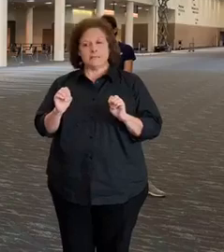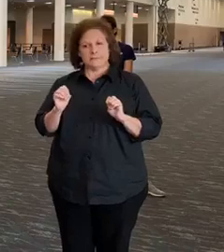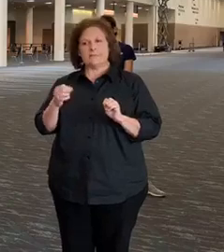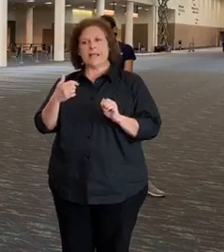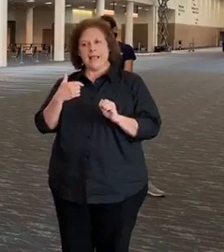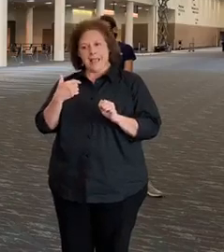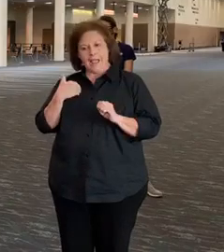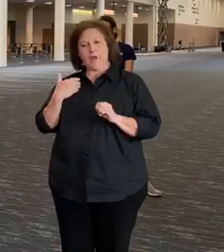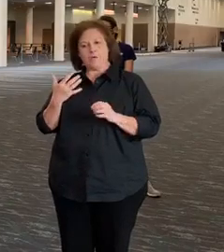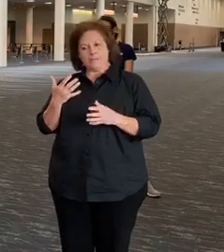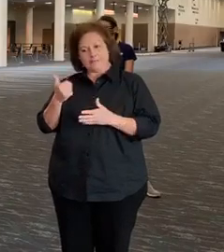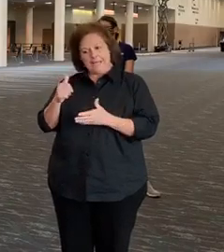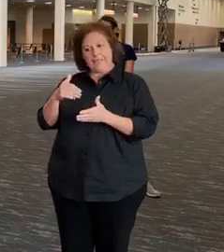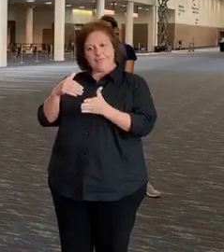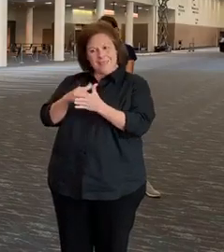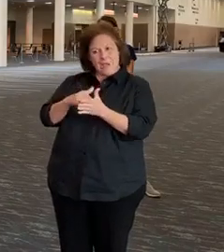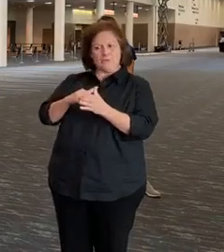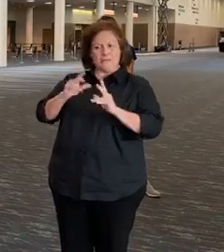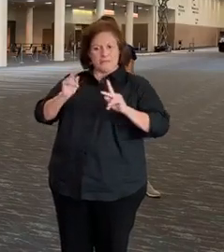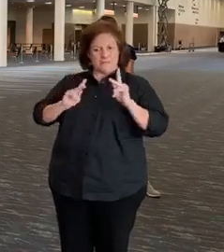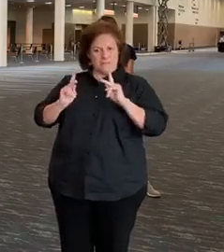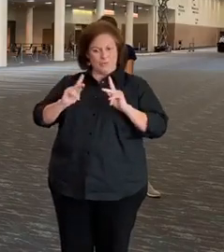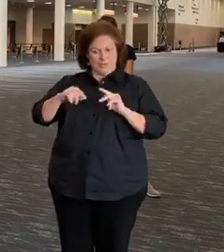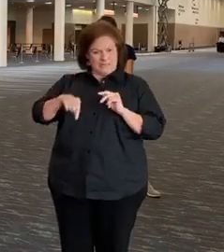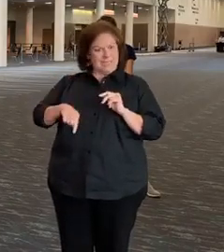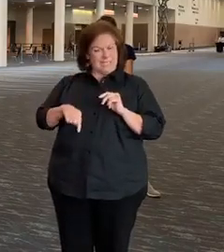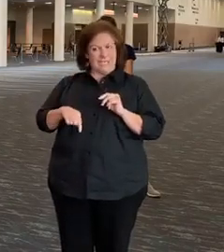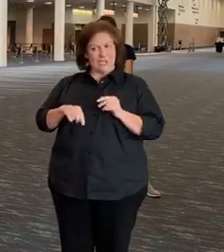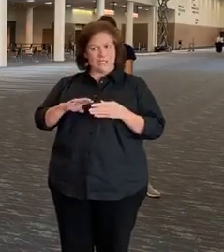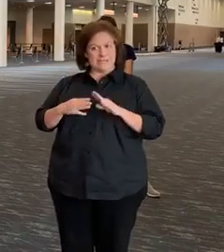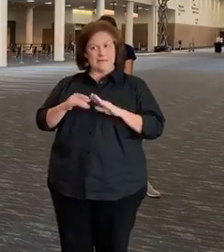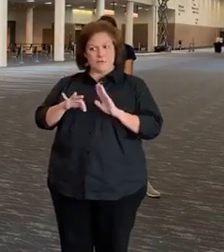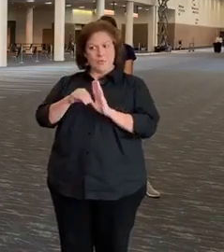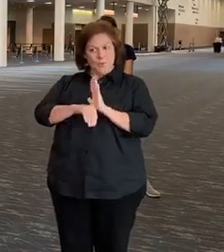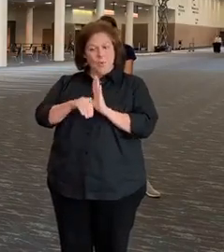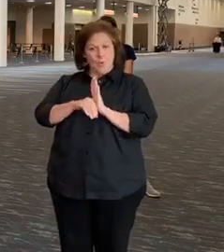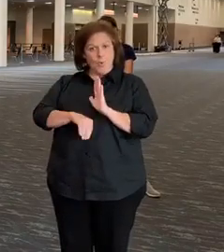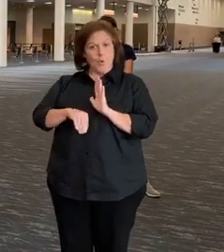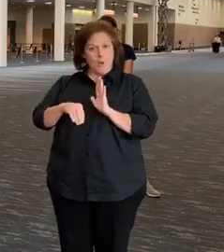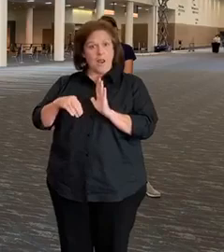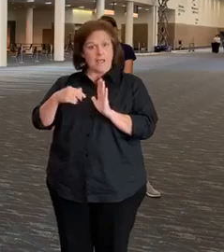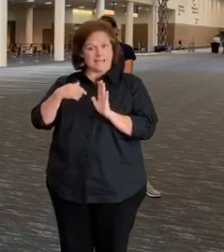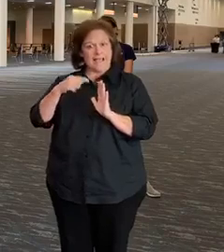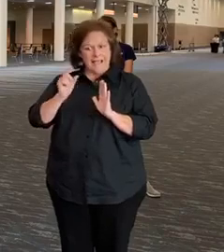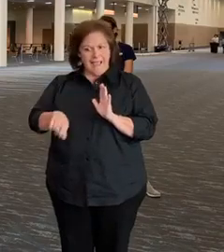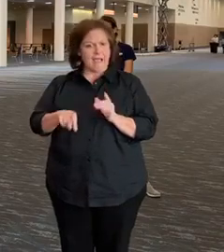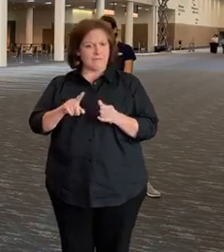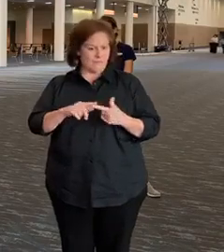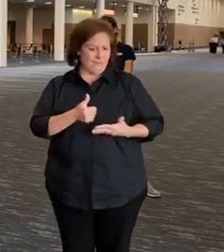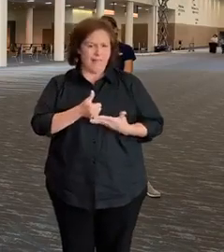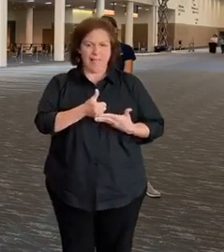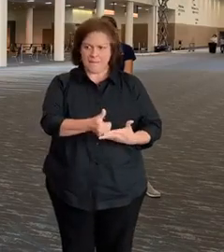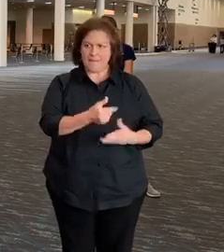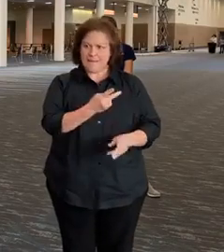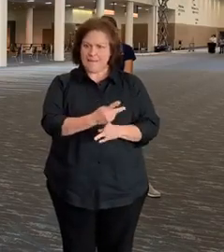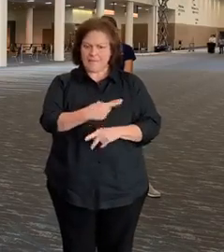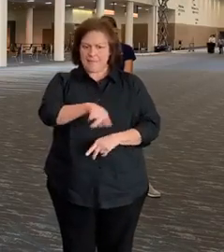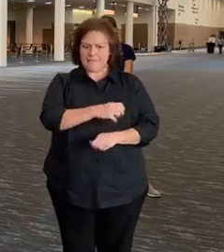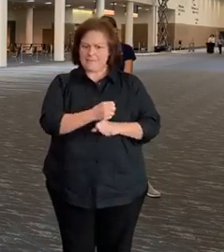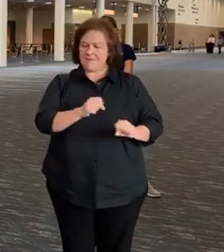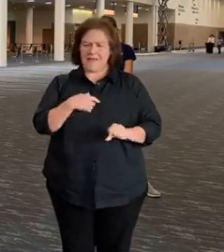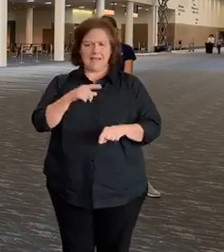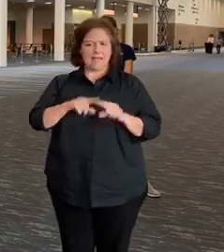I have an additional 10,000 residents in my care that I will get to safe ground, but cannot do it